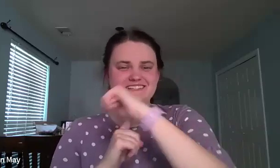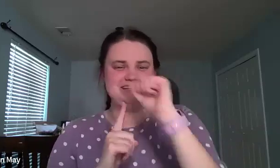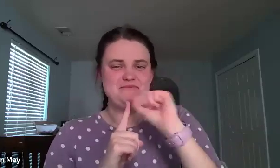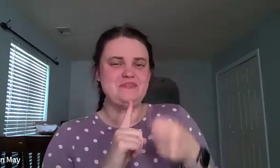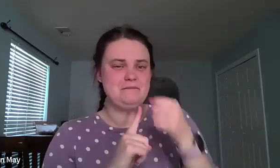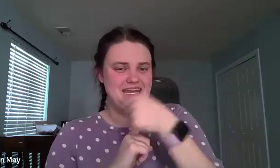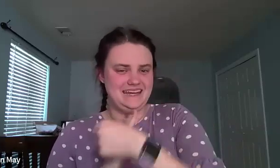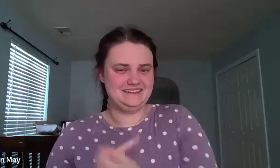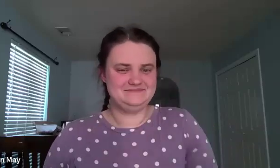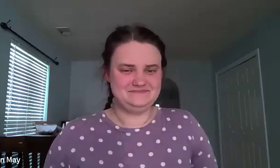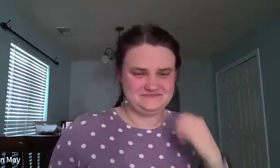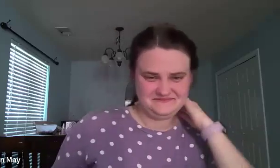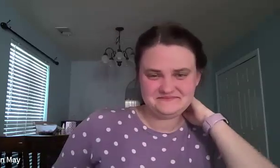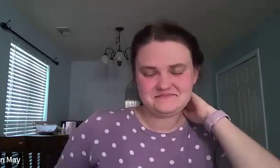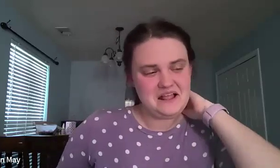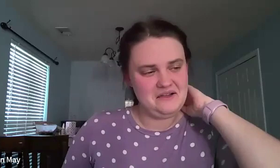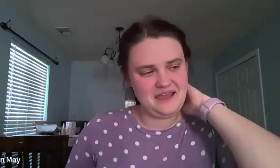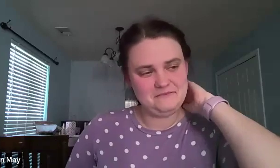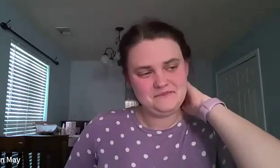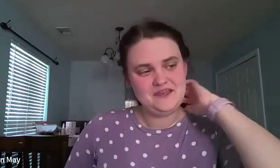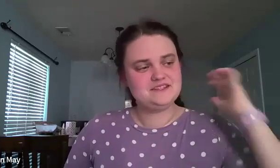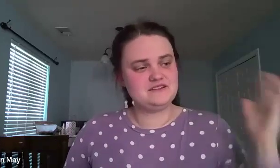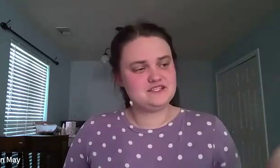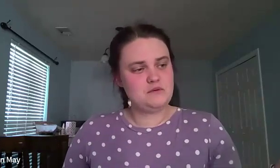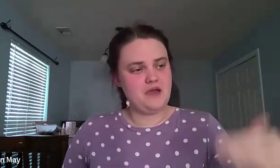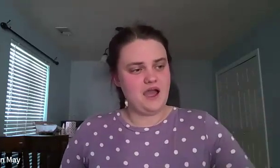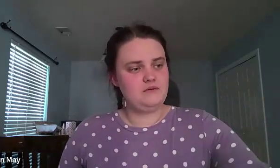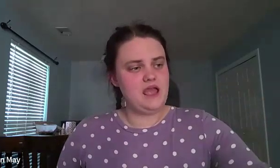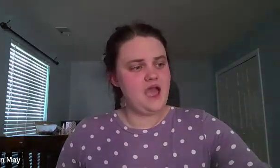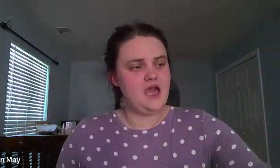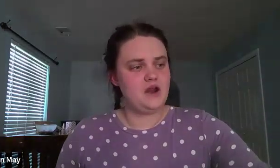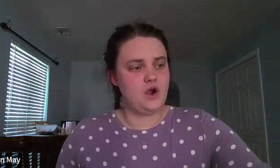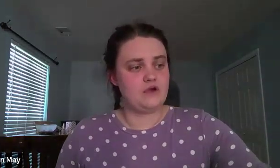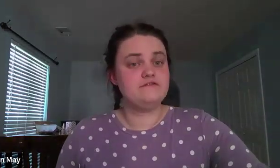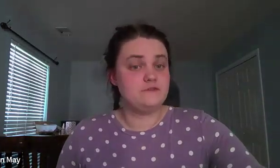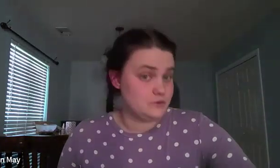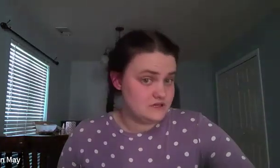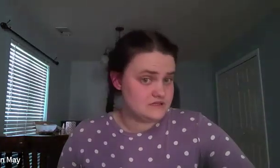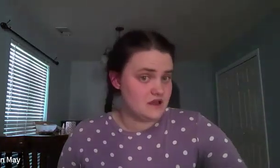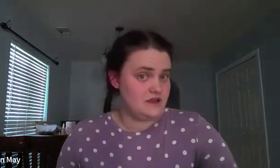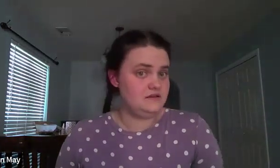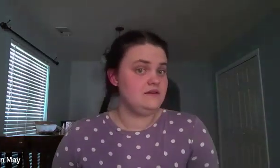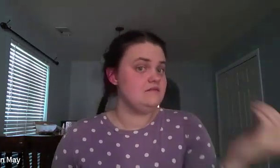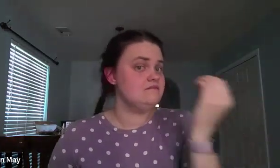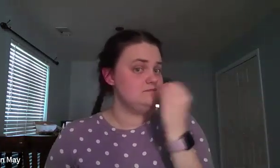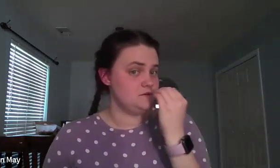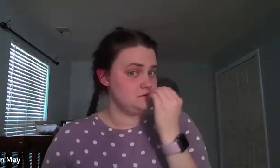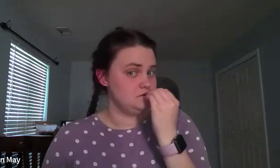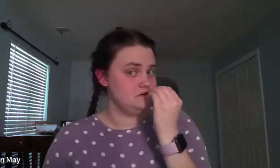So banana. Okay, so let's go back. We had our food sign. Food.